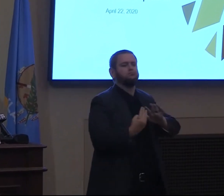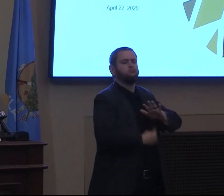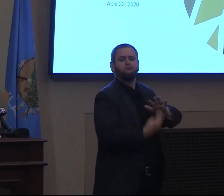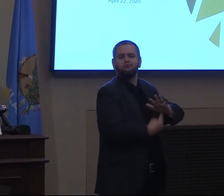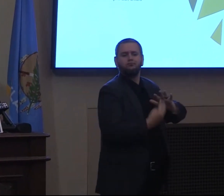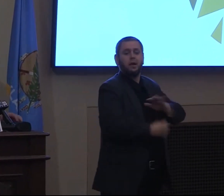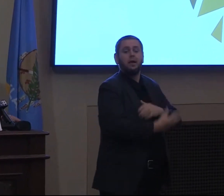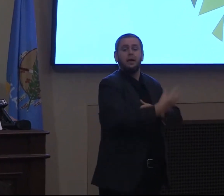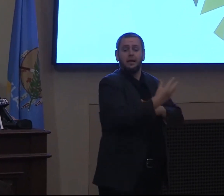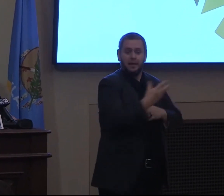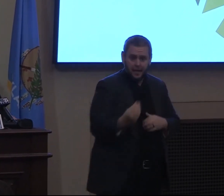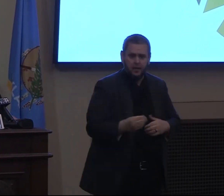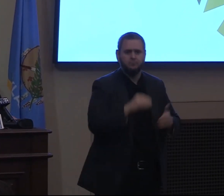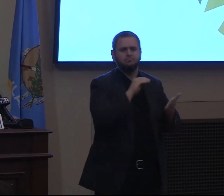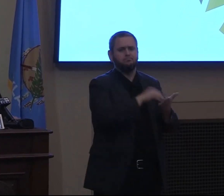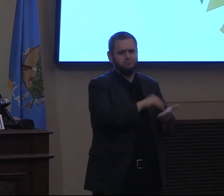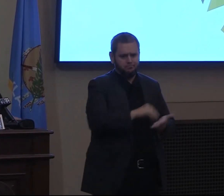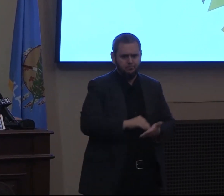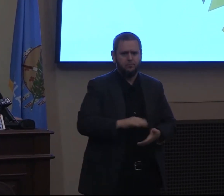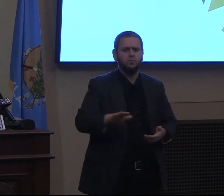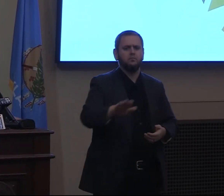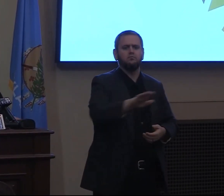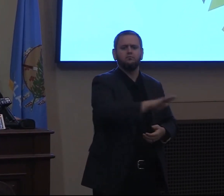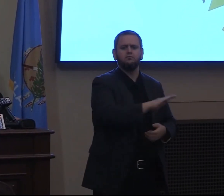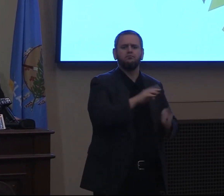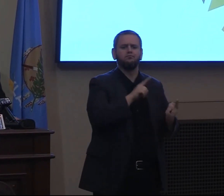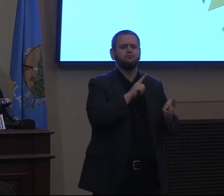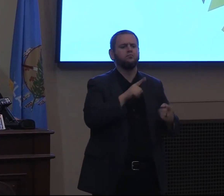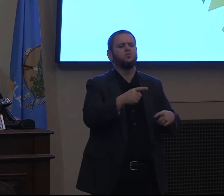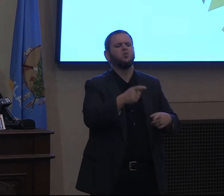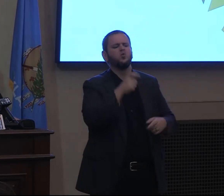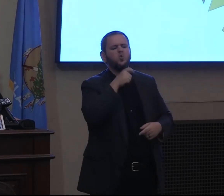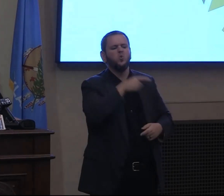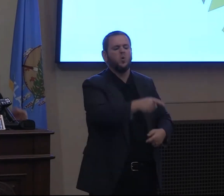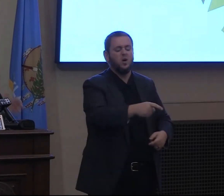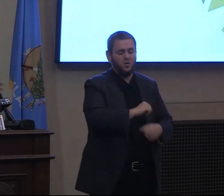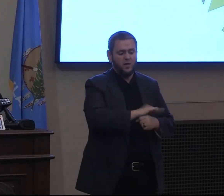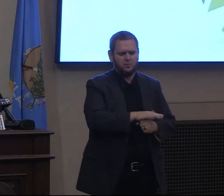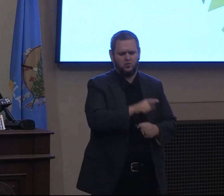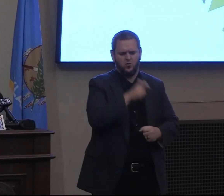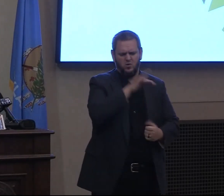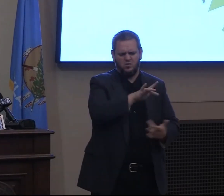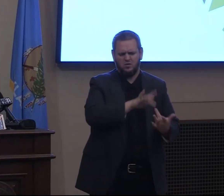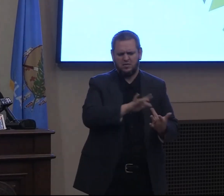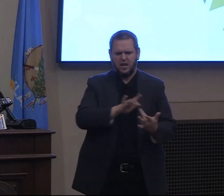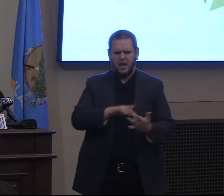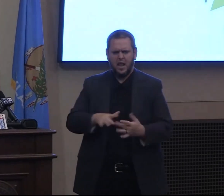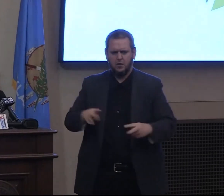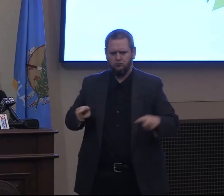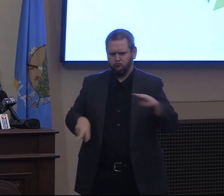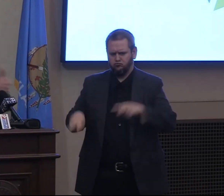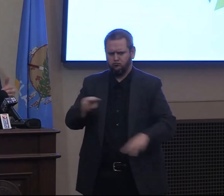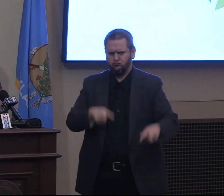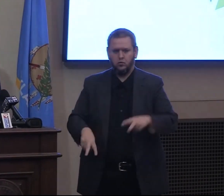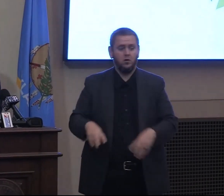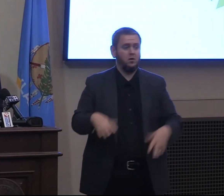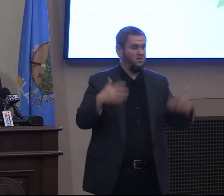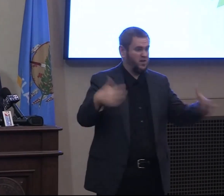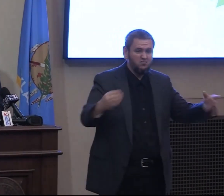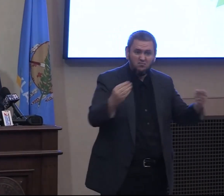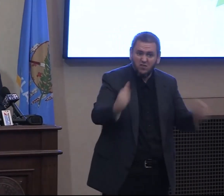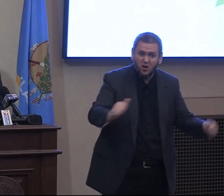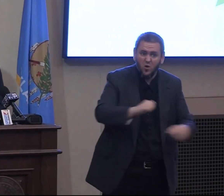are not out of the woods yet. This virus is still in the United States. It's still in Oklahoma. People will still come